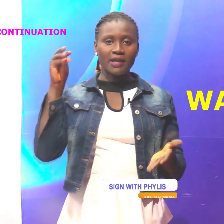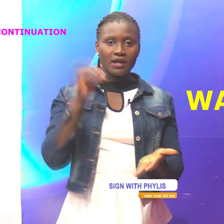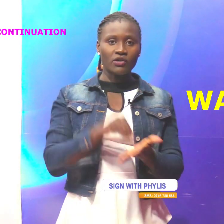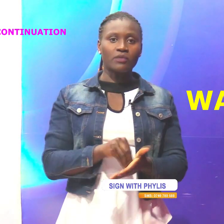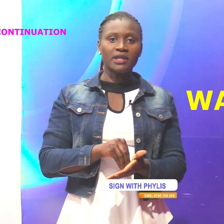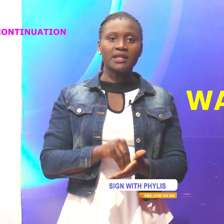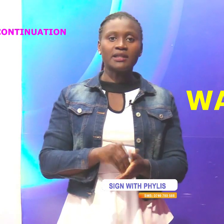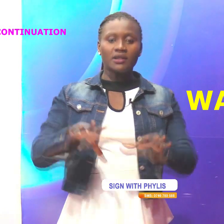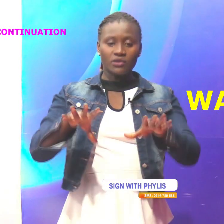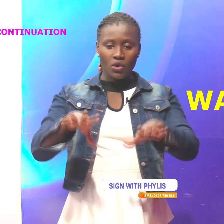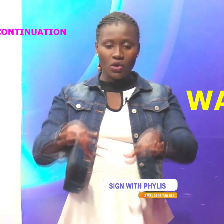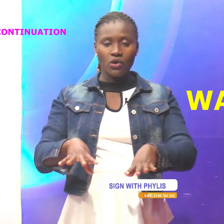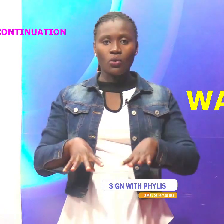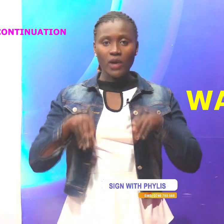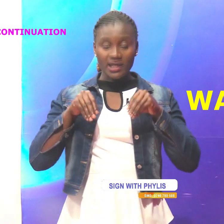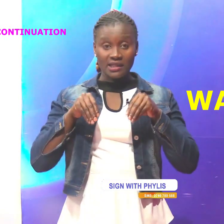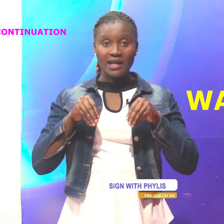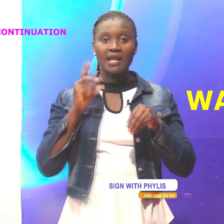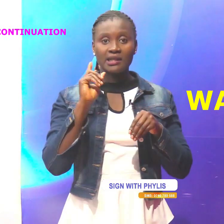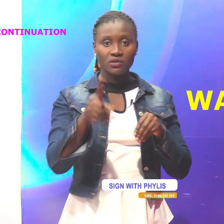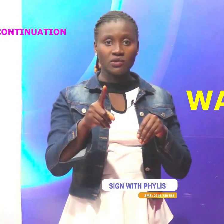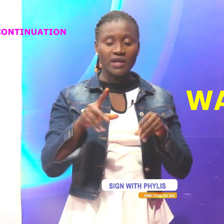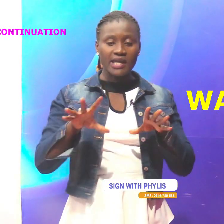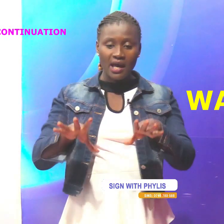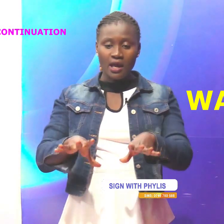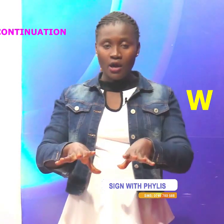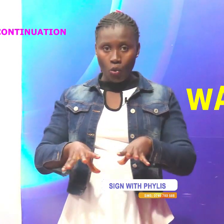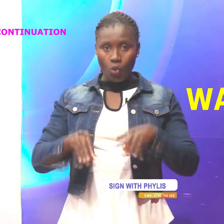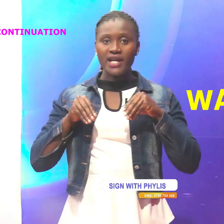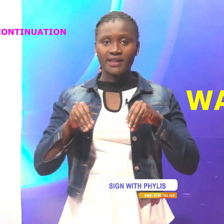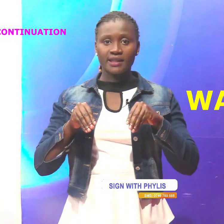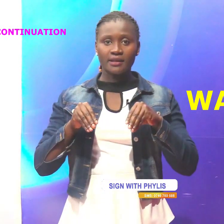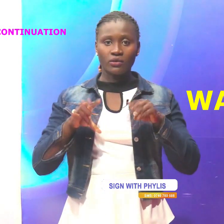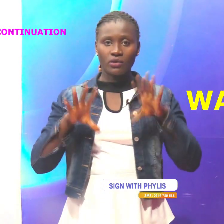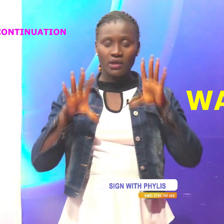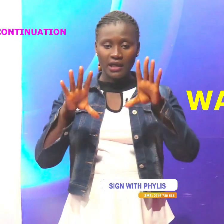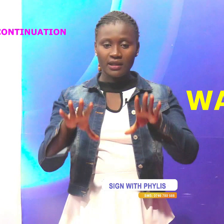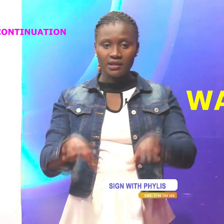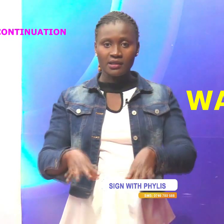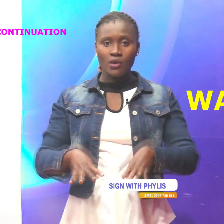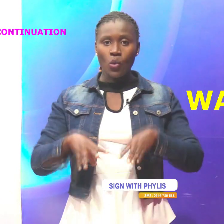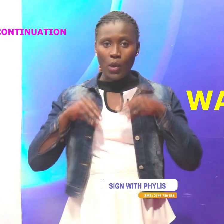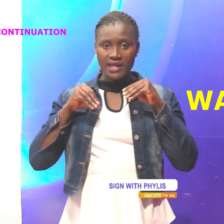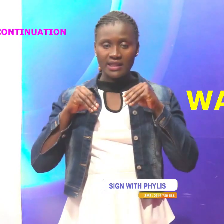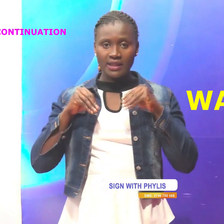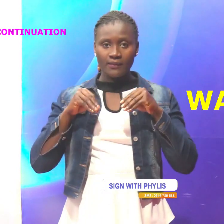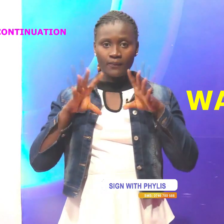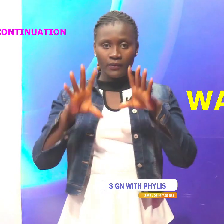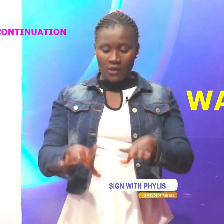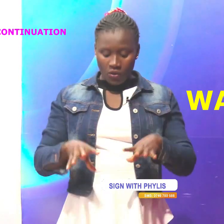repeat it. So wait. Let us do it together. Wait. Like this. Wait.